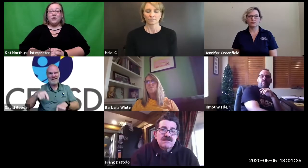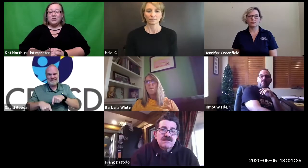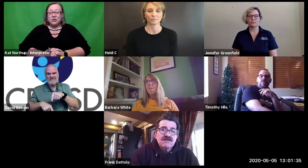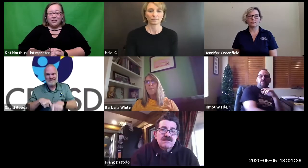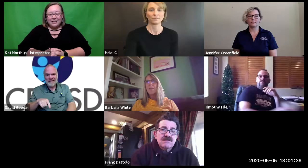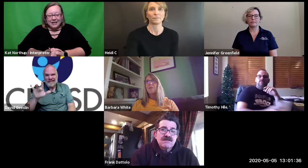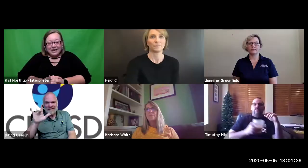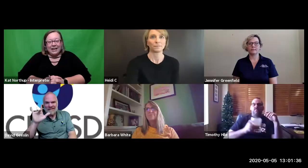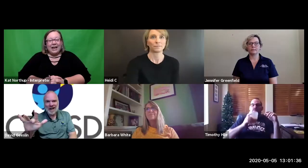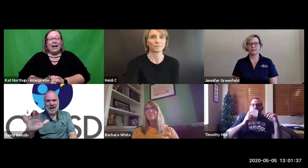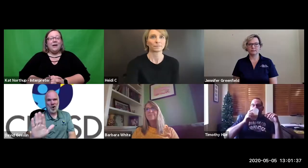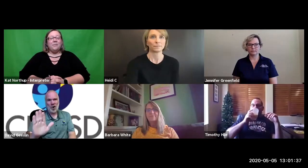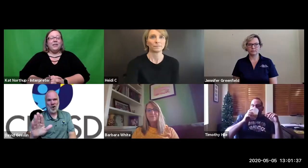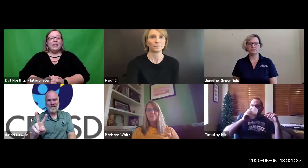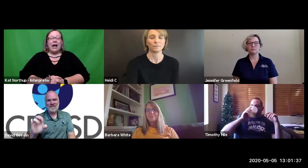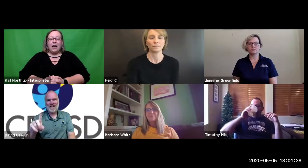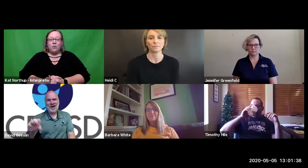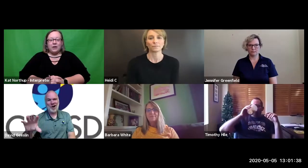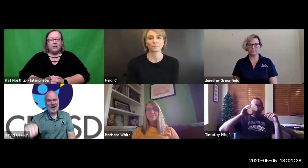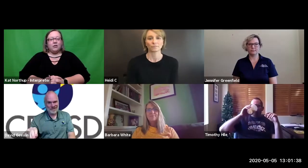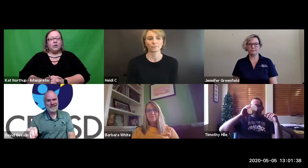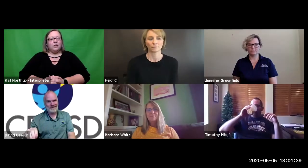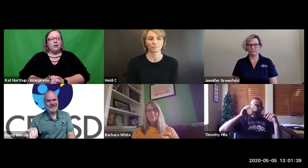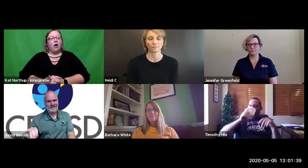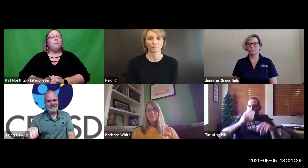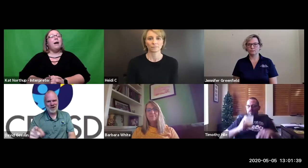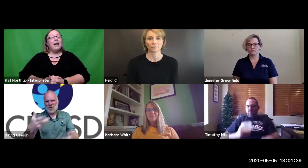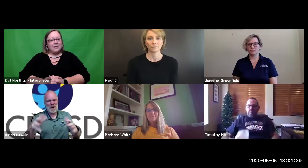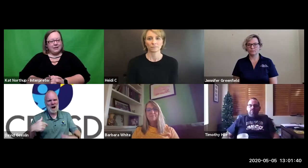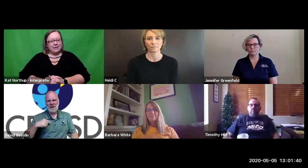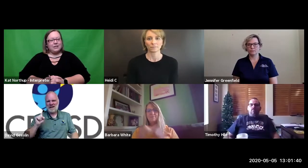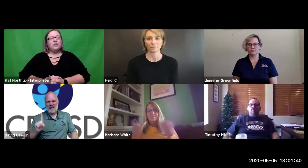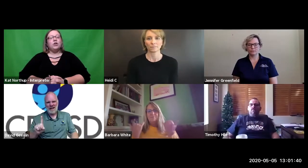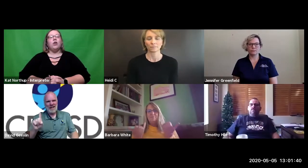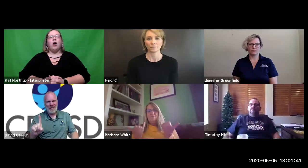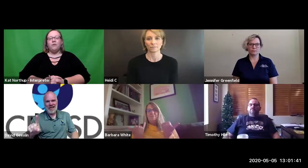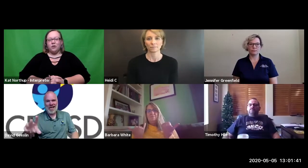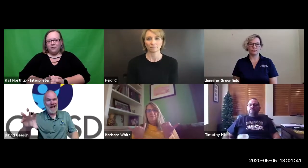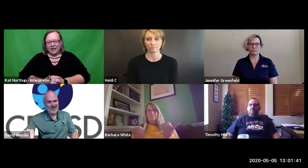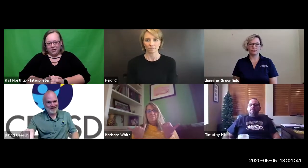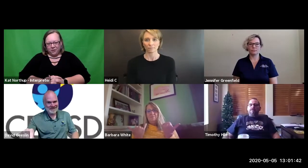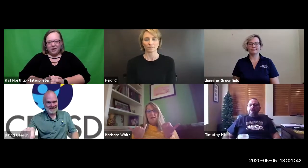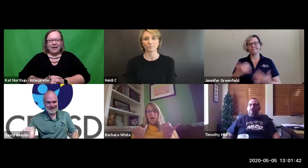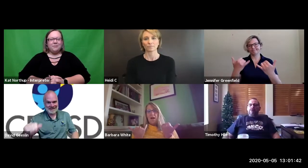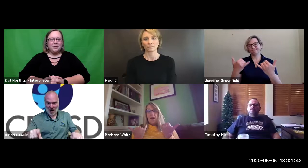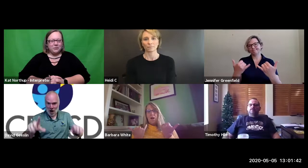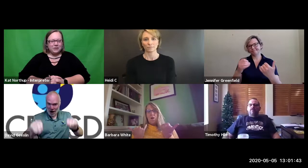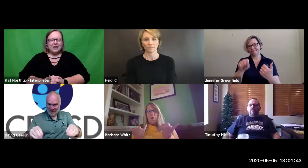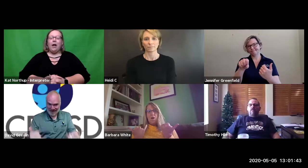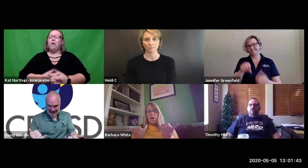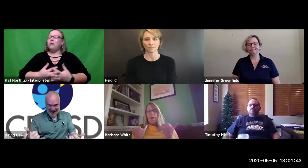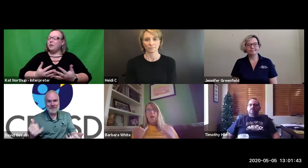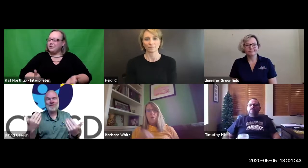If you are struggling, then I will, on my end, turn off your video and